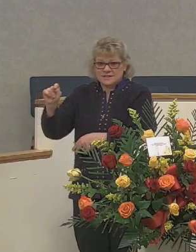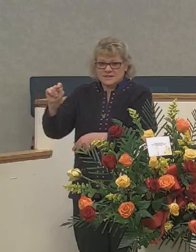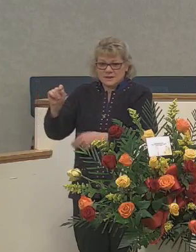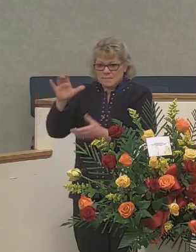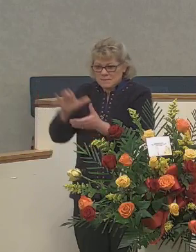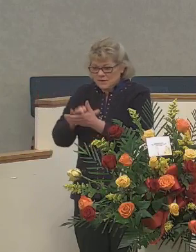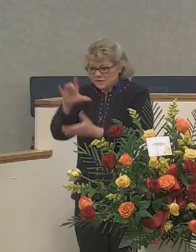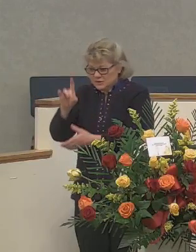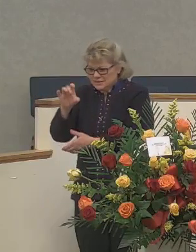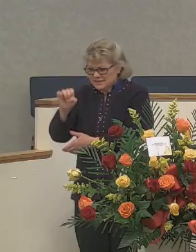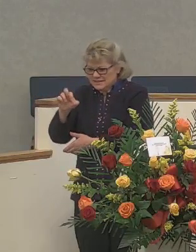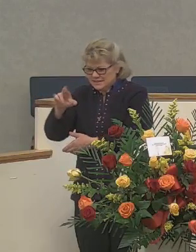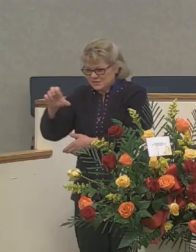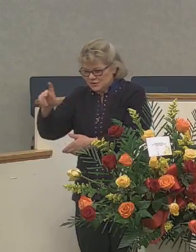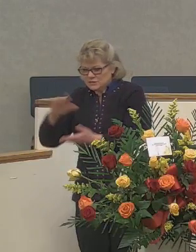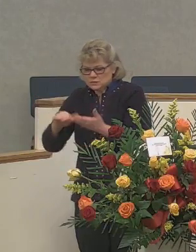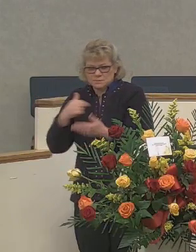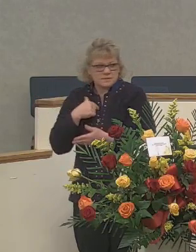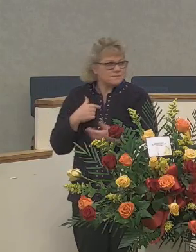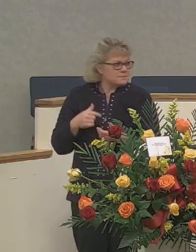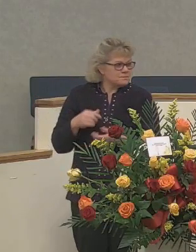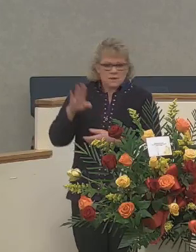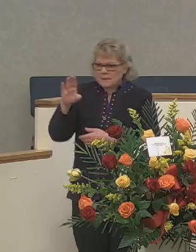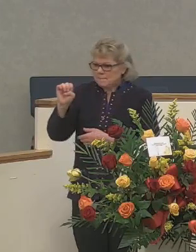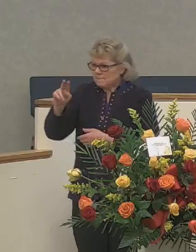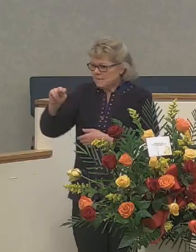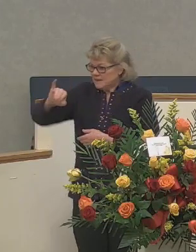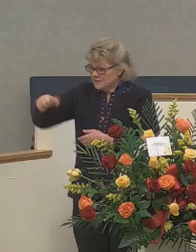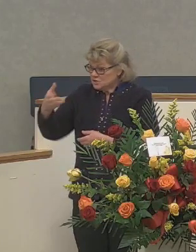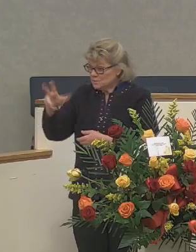married to Garrett, pardon me. Benjamin,